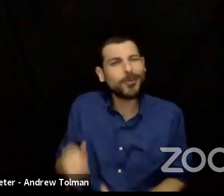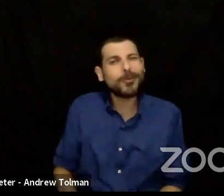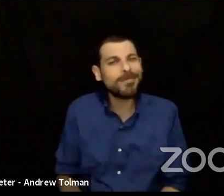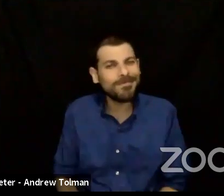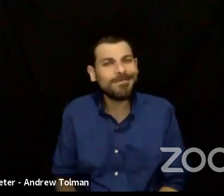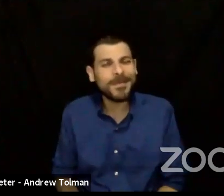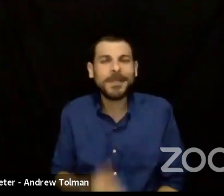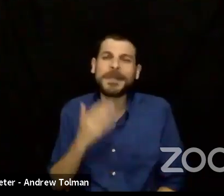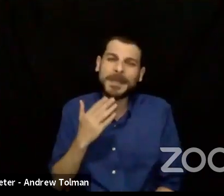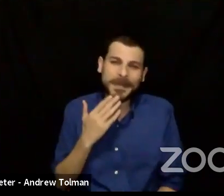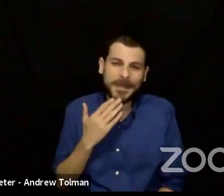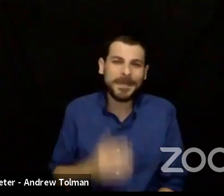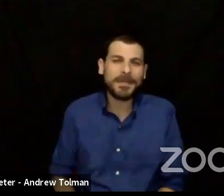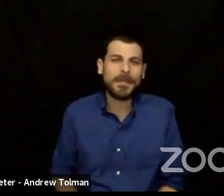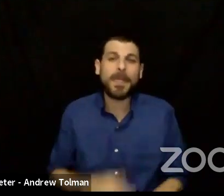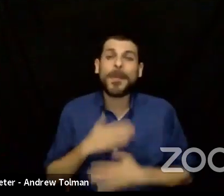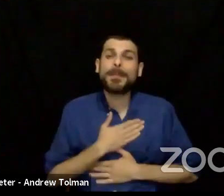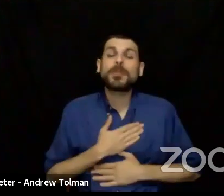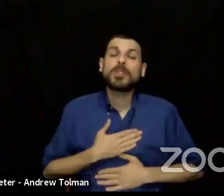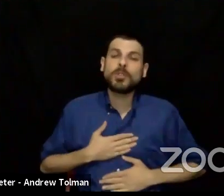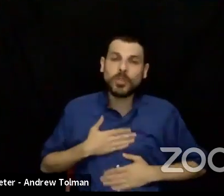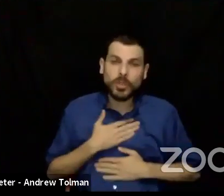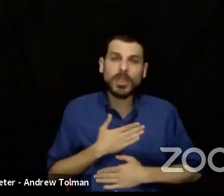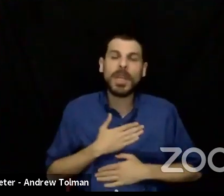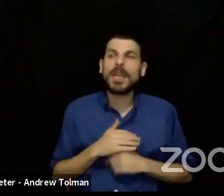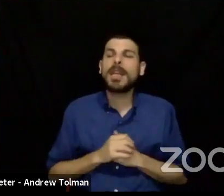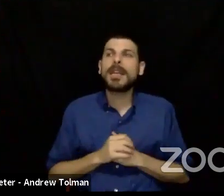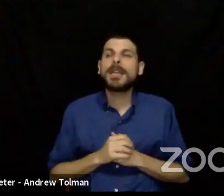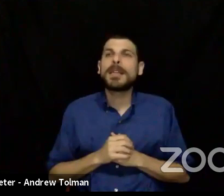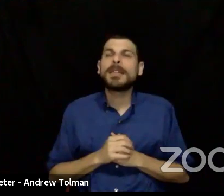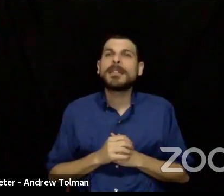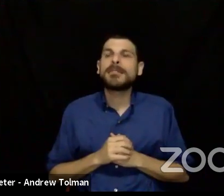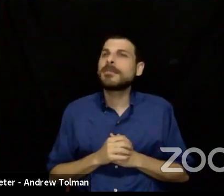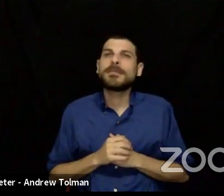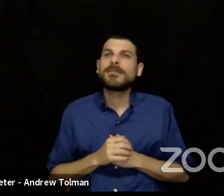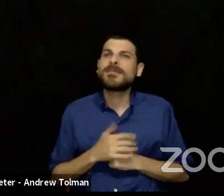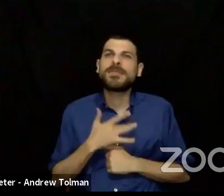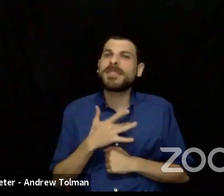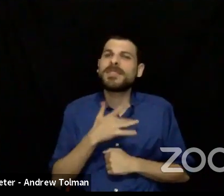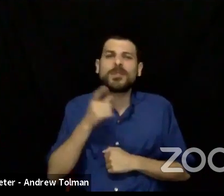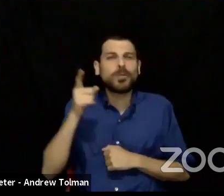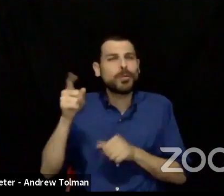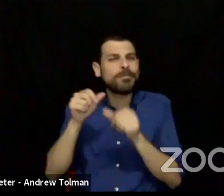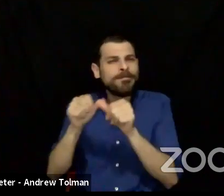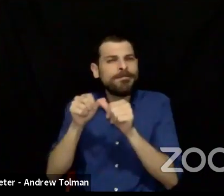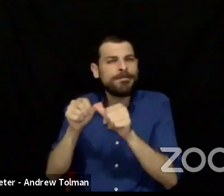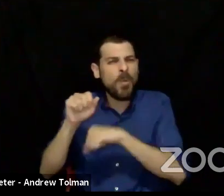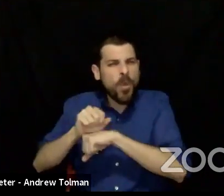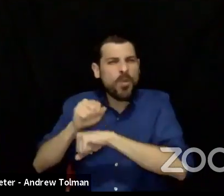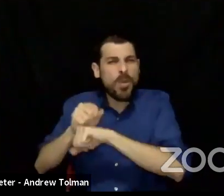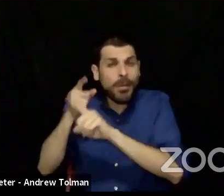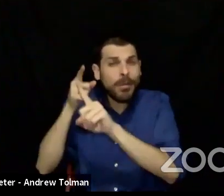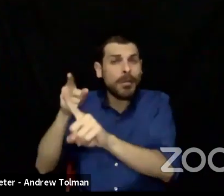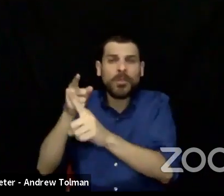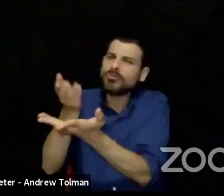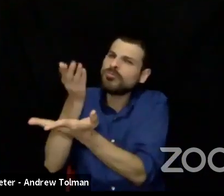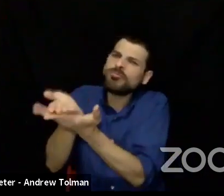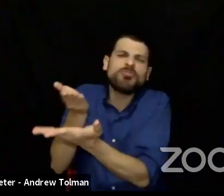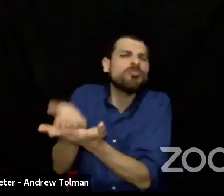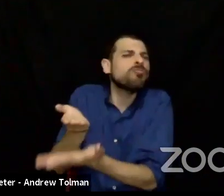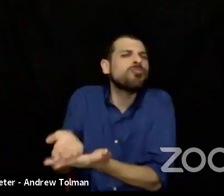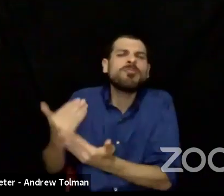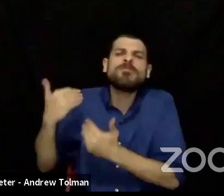yeah, so we really appreciate your constant work towards accountability. It's the most important